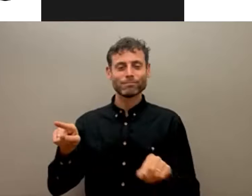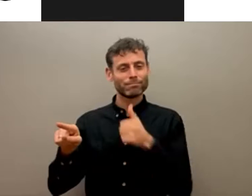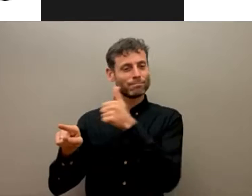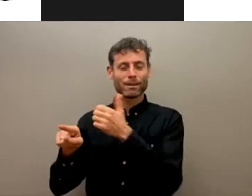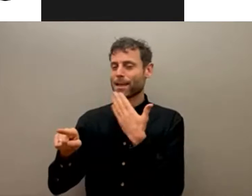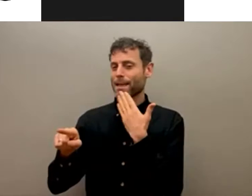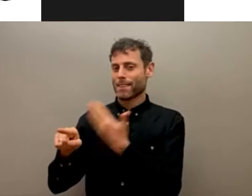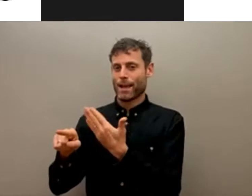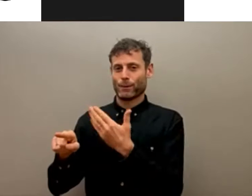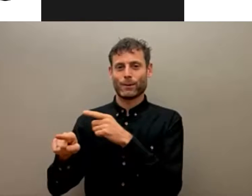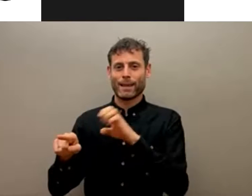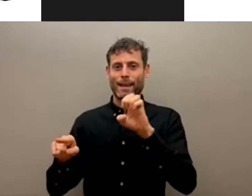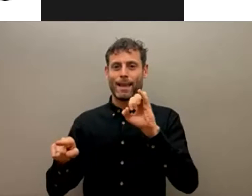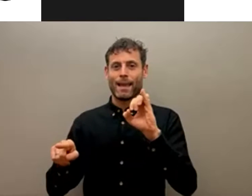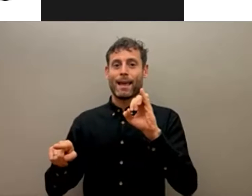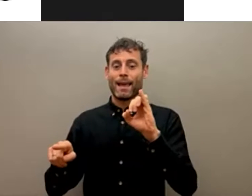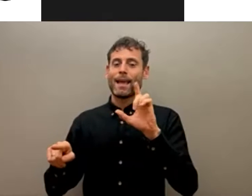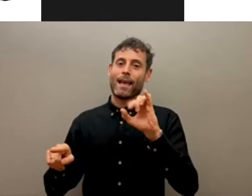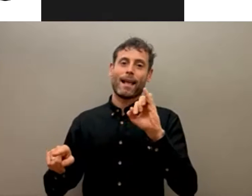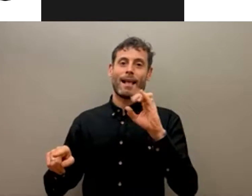We have another question here then.